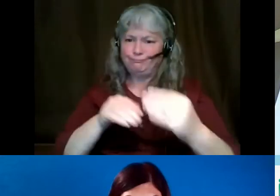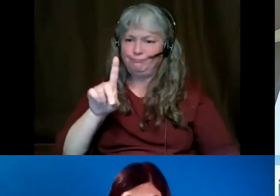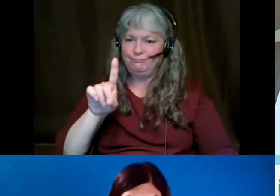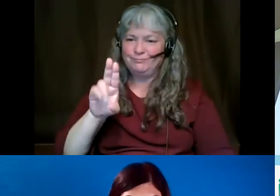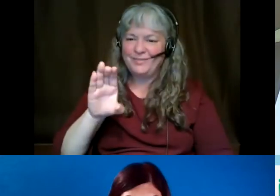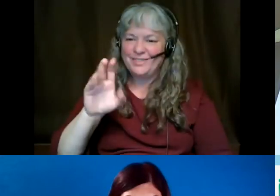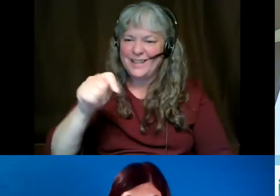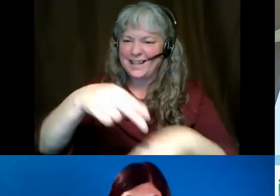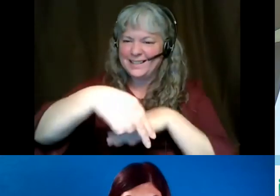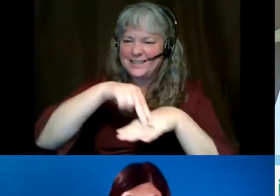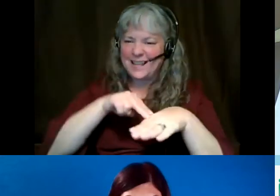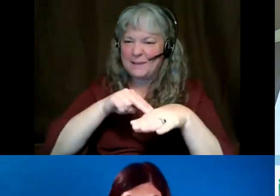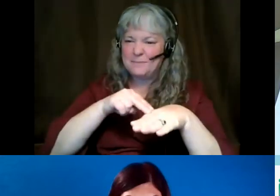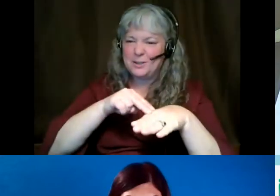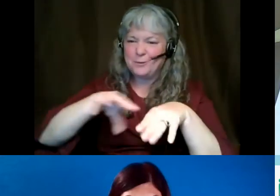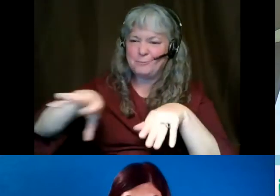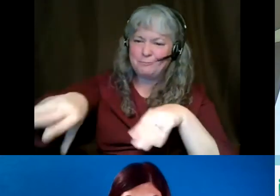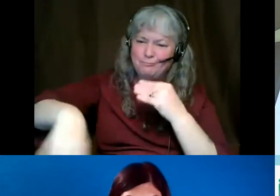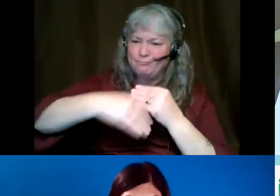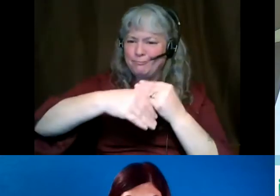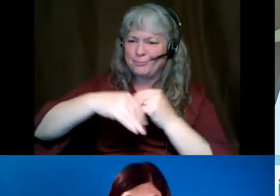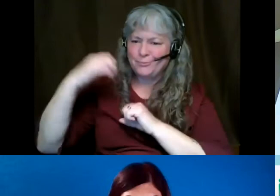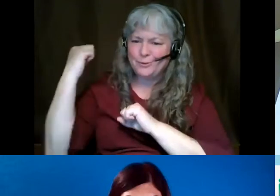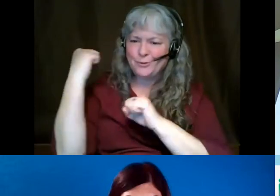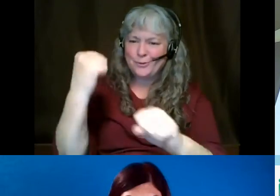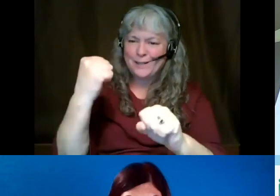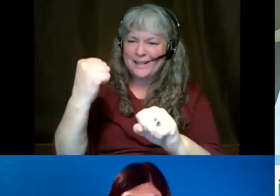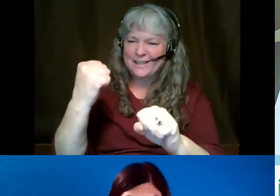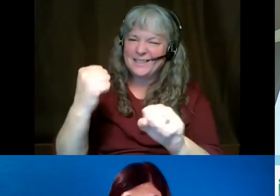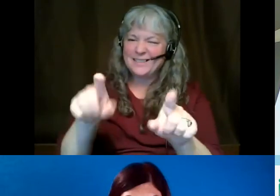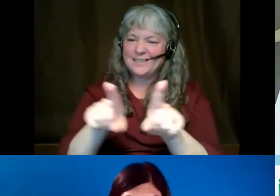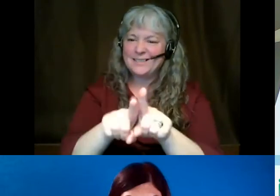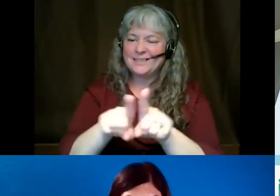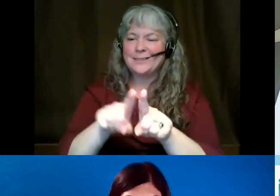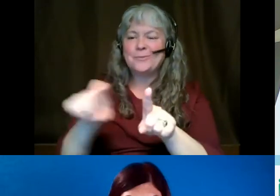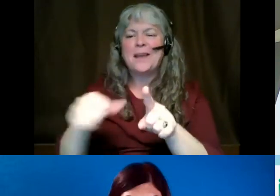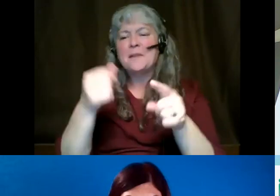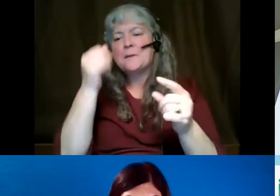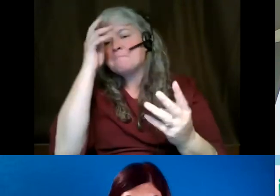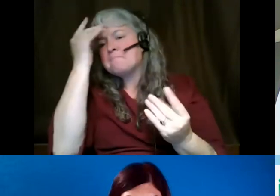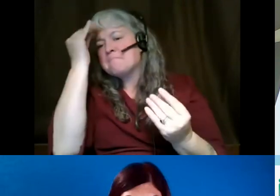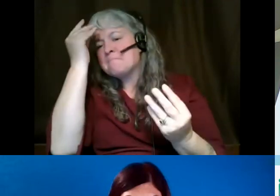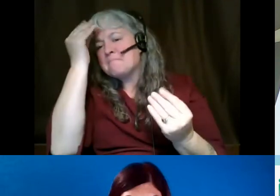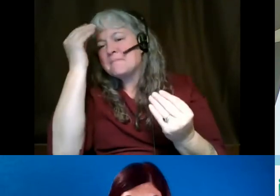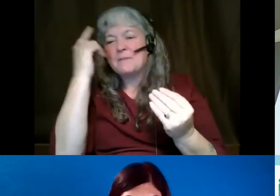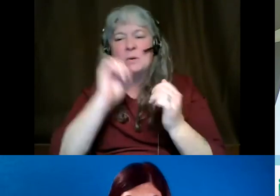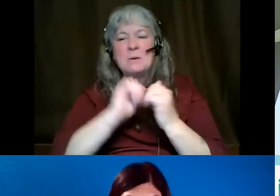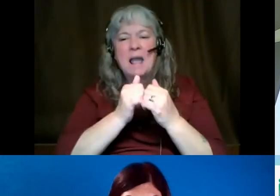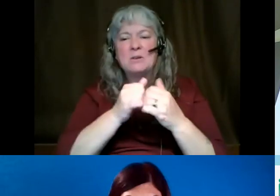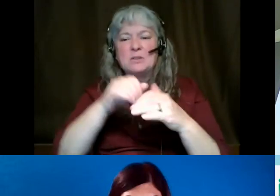other solutions if it's a surface that isn't sticking well to. I love it.